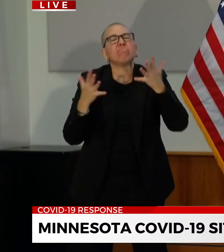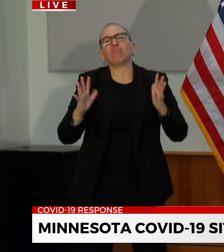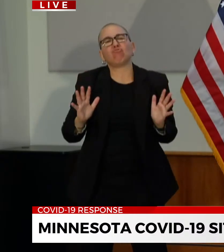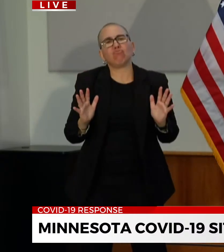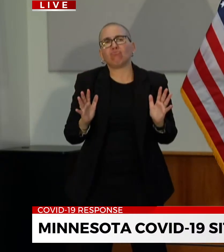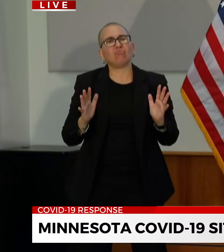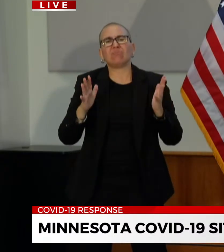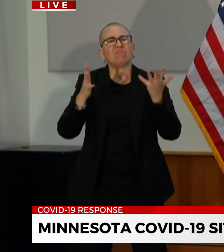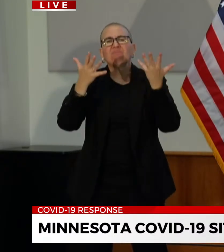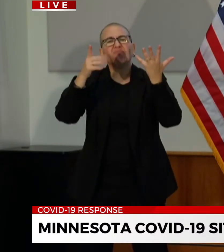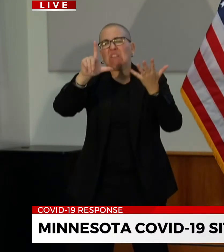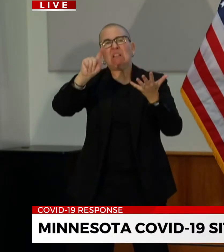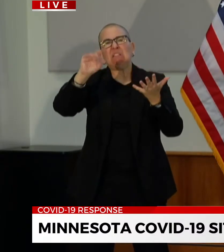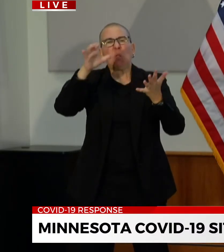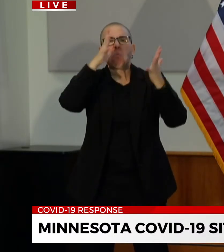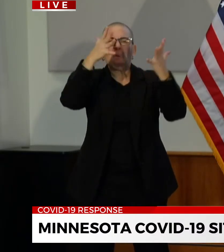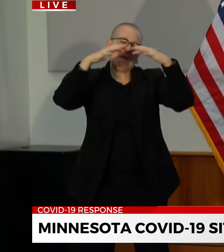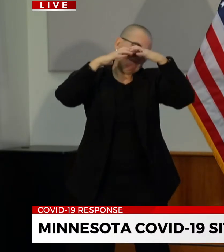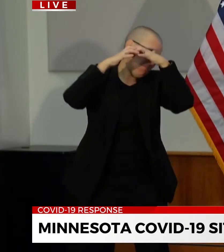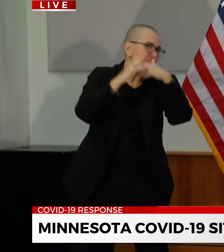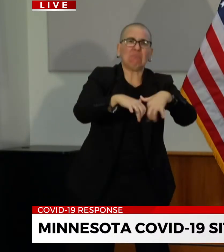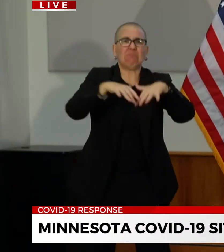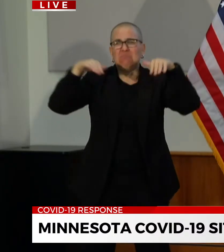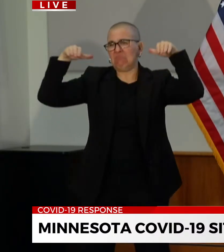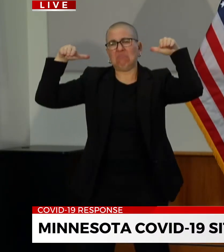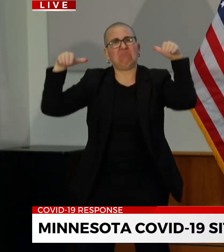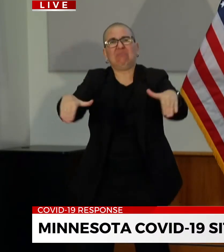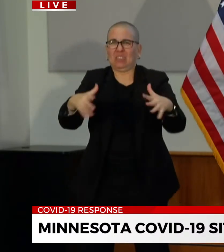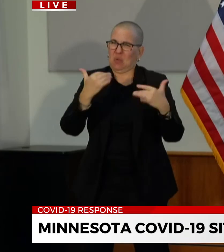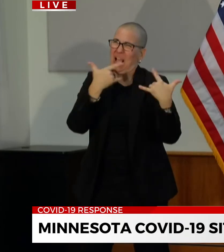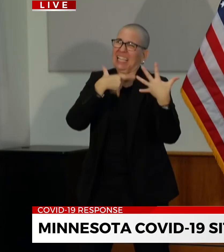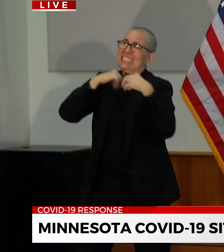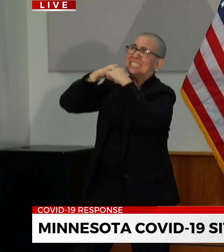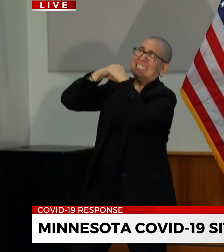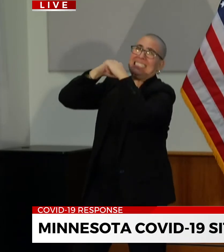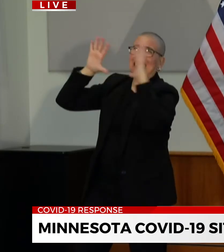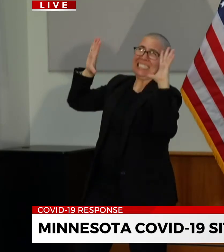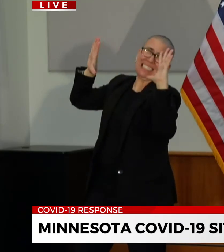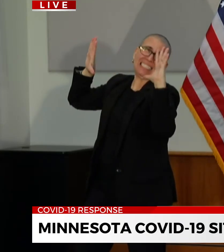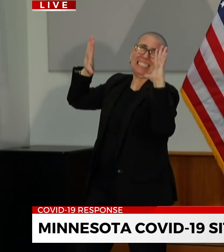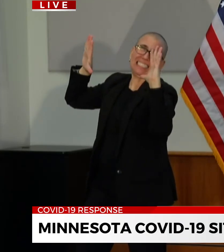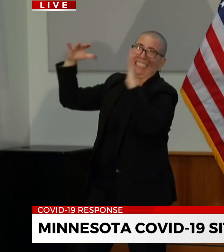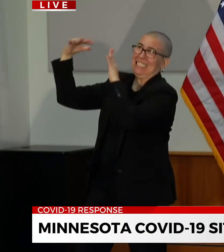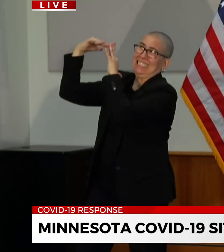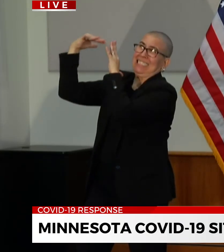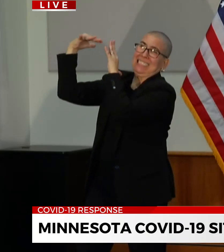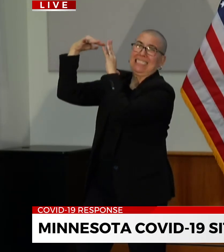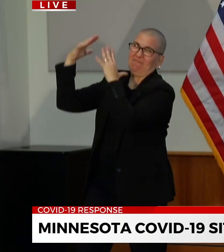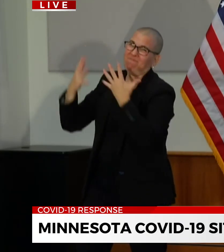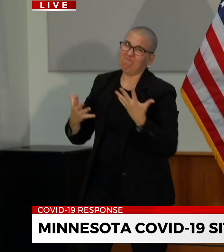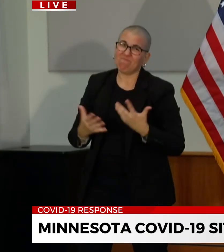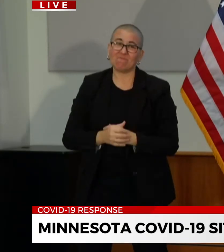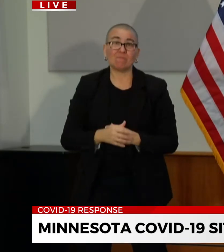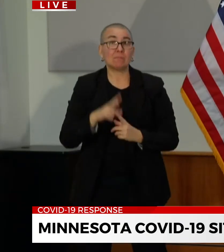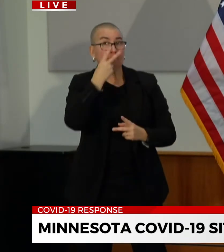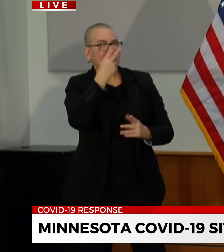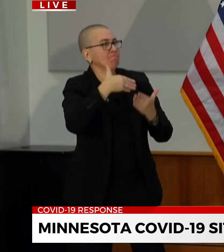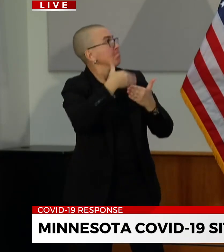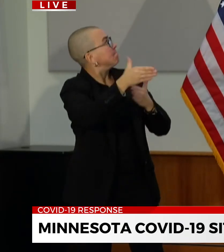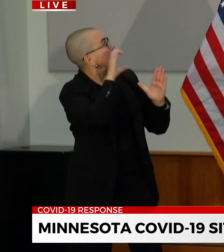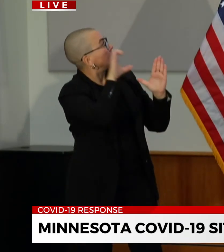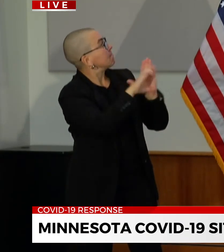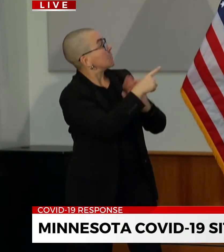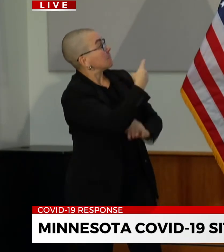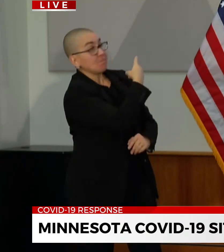their best efforts to build up those flood walls. This next picture just breaks down a little